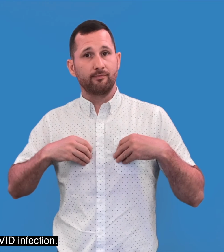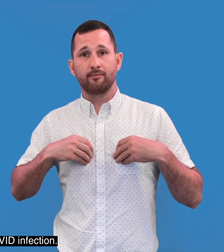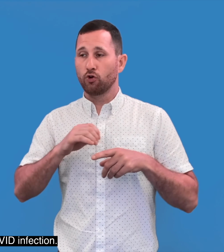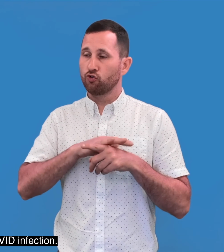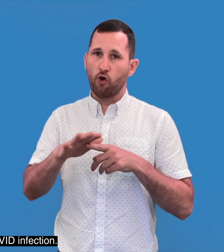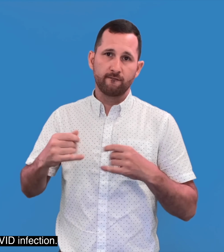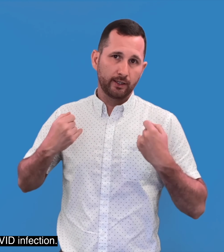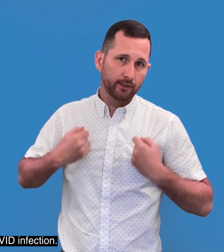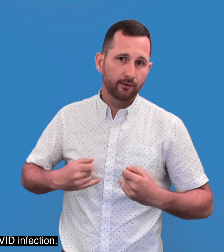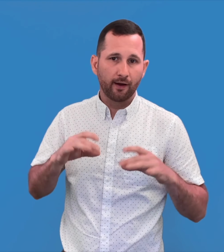COVID infection.